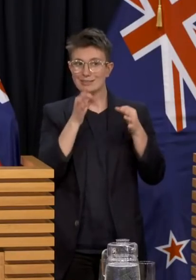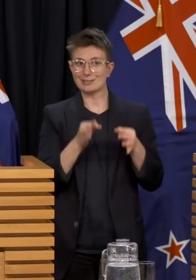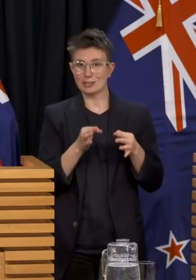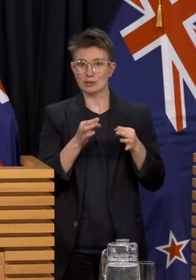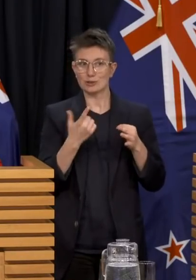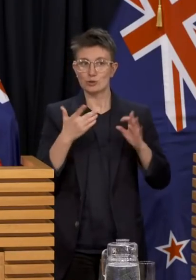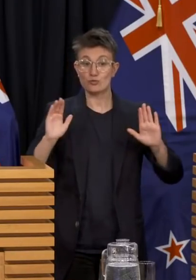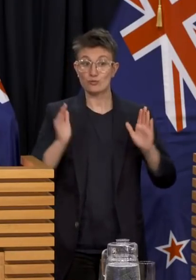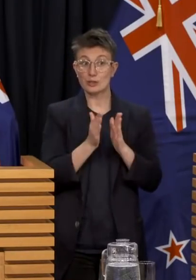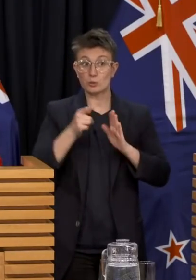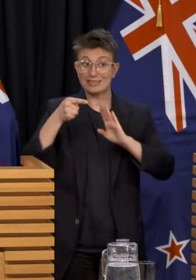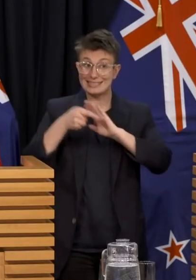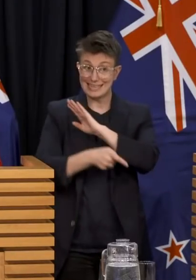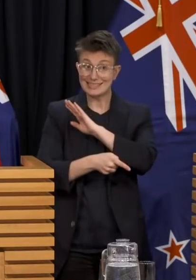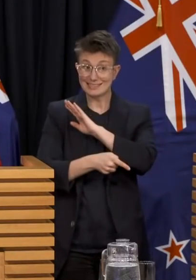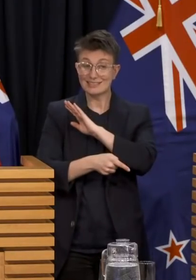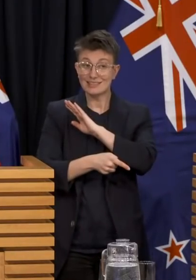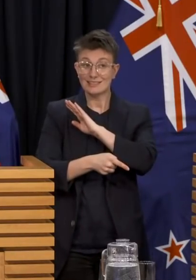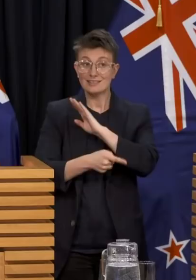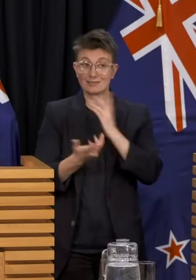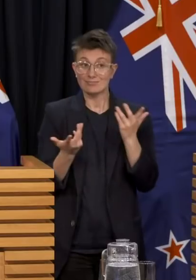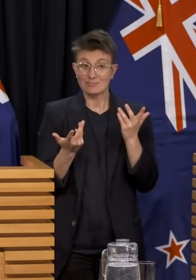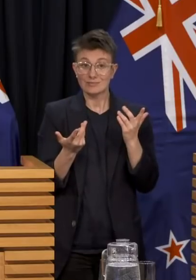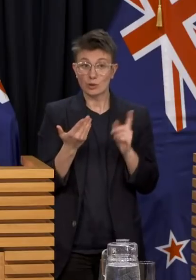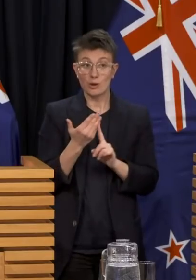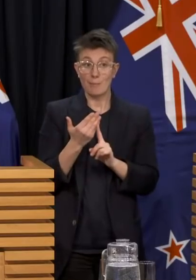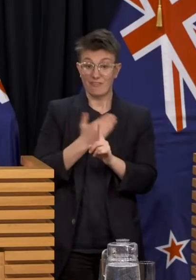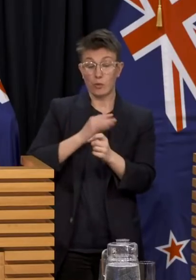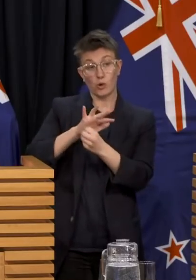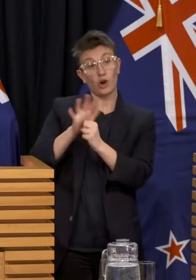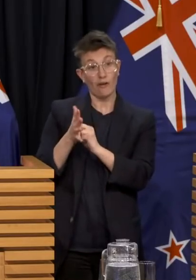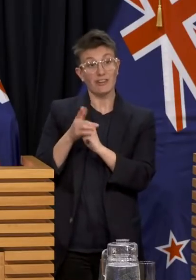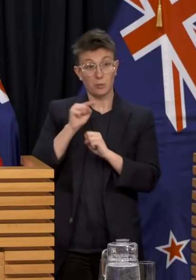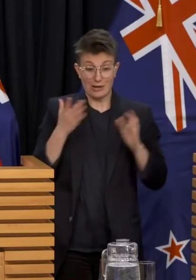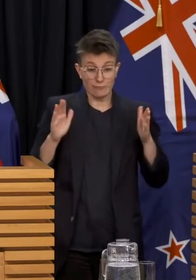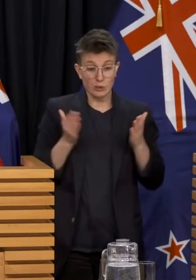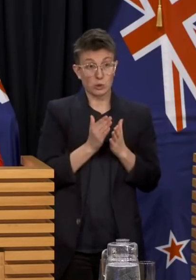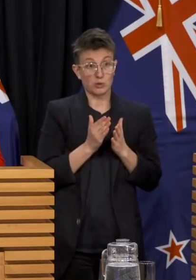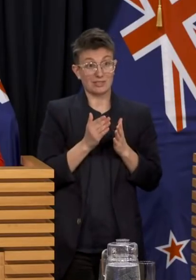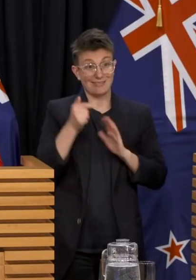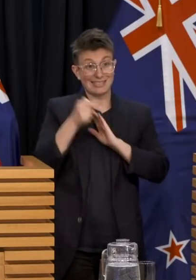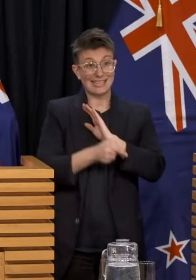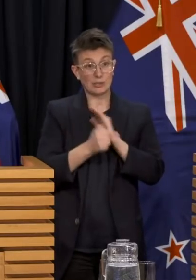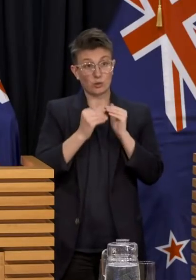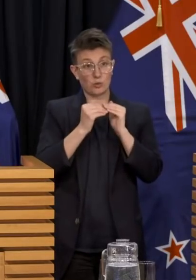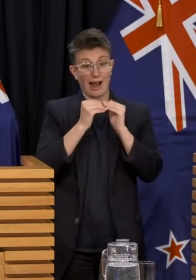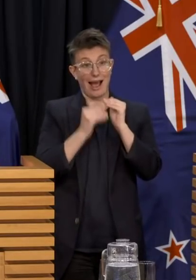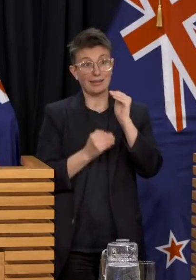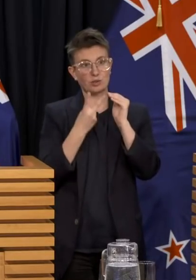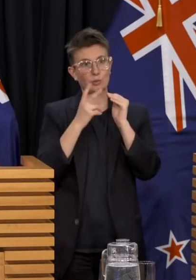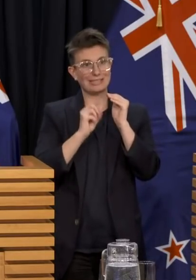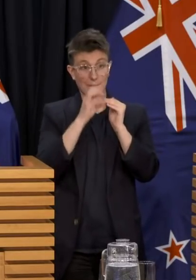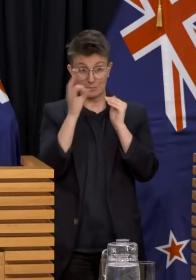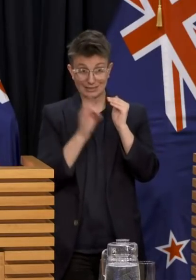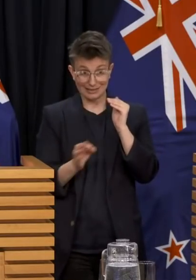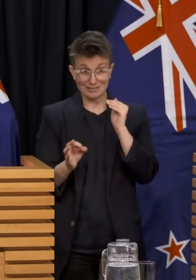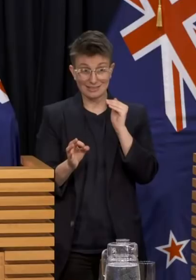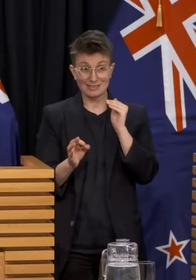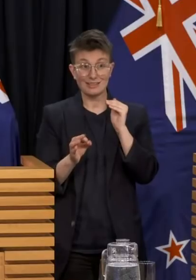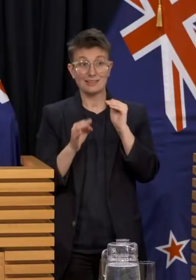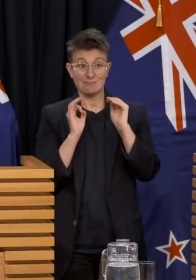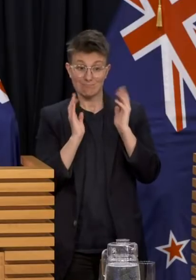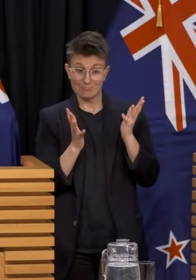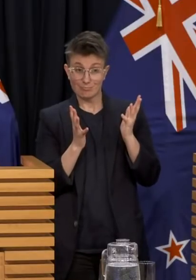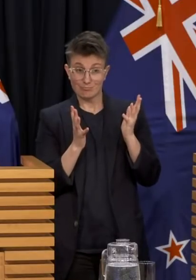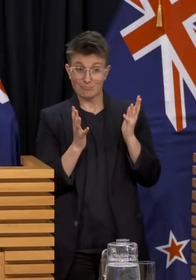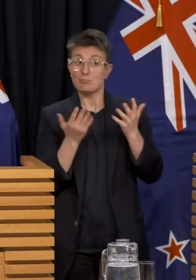below 20% before we came into this COVID crisis. But actually, I stand by that decision because it has now meant when that rainy